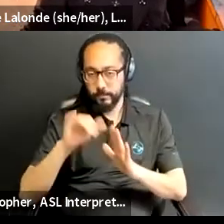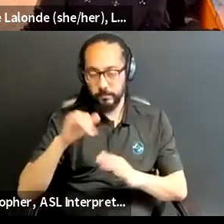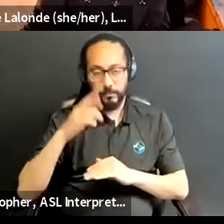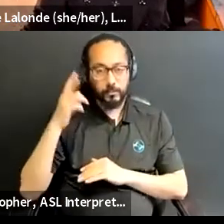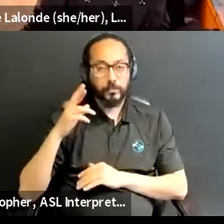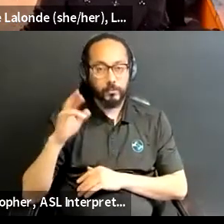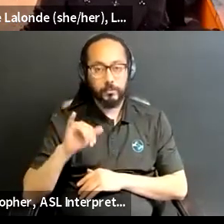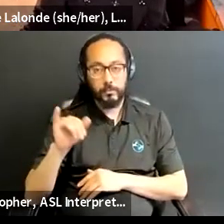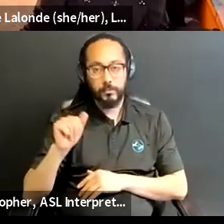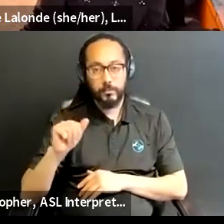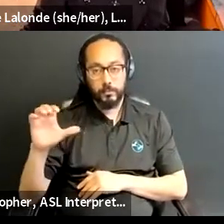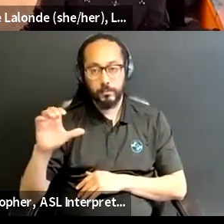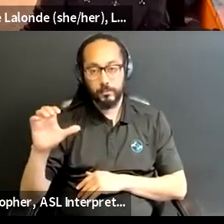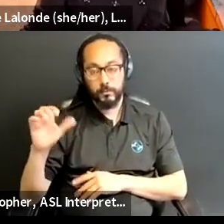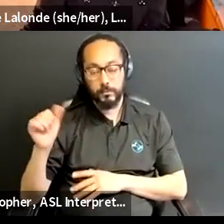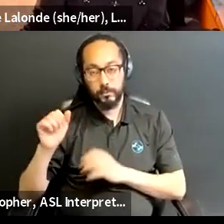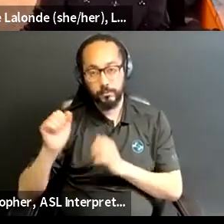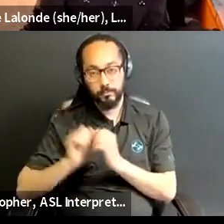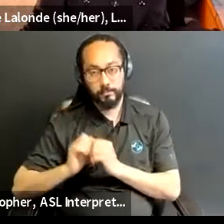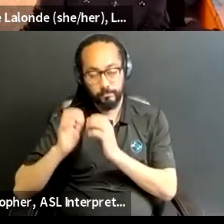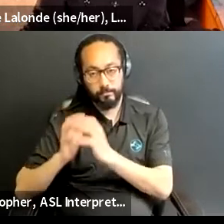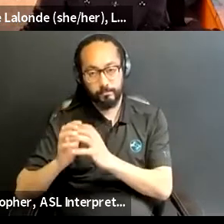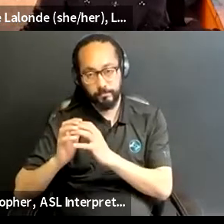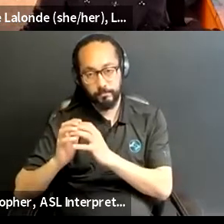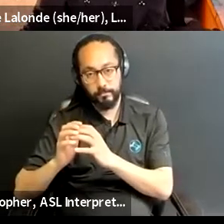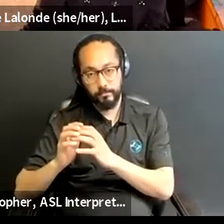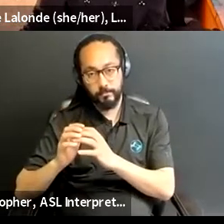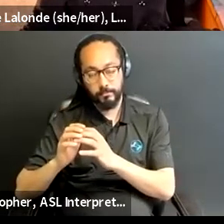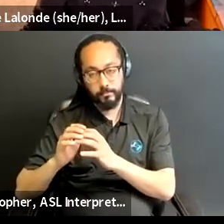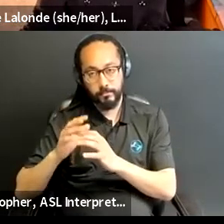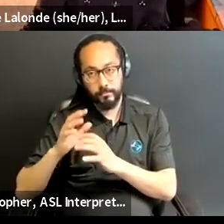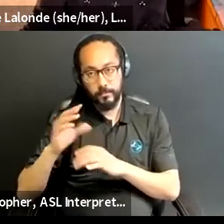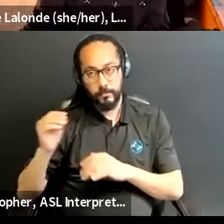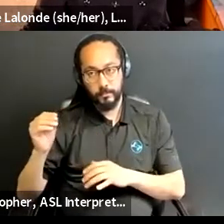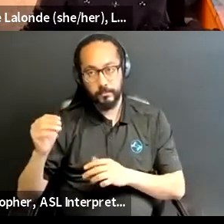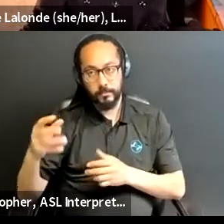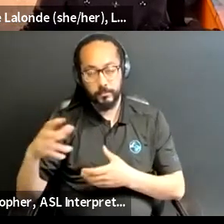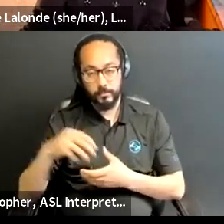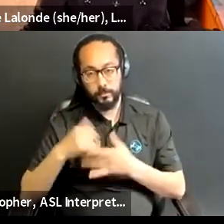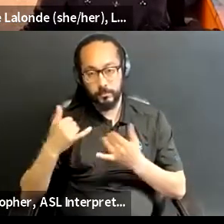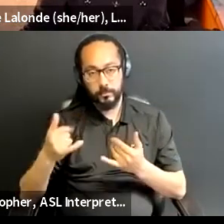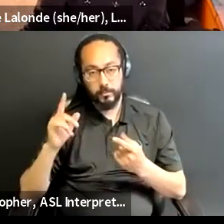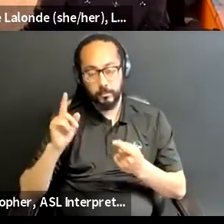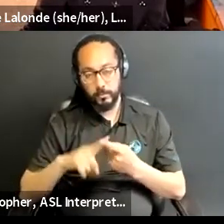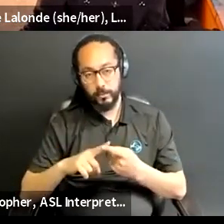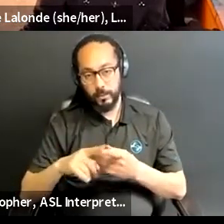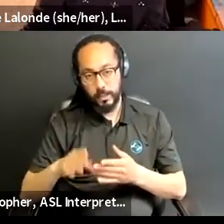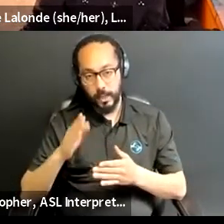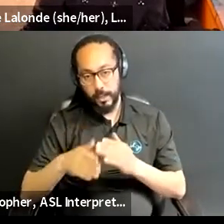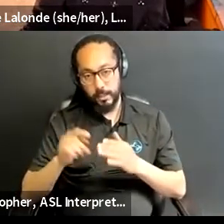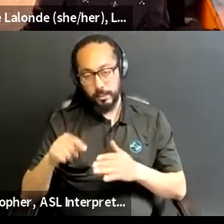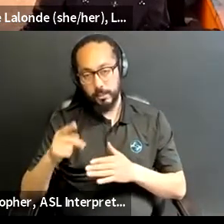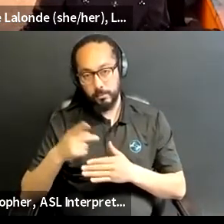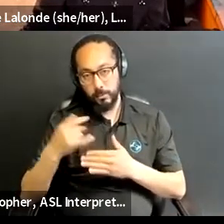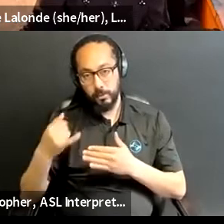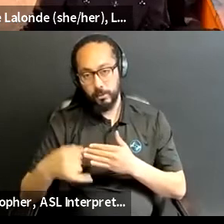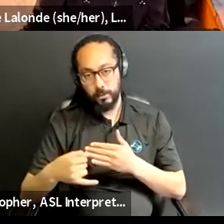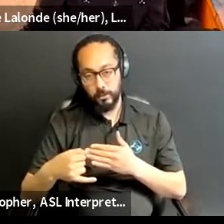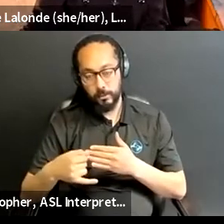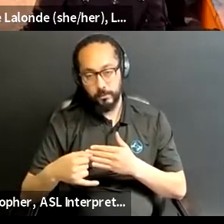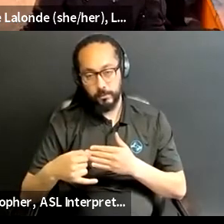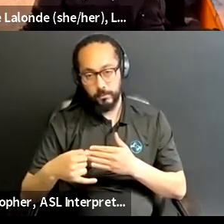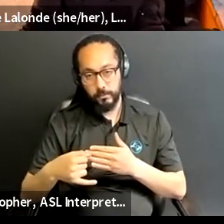is being made and is taking part from now till the end of this project, is that we are having the youth